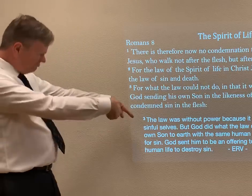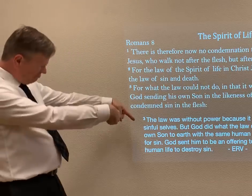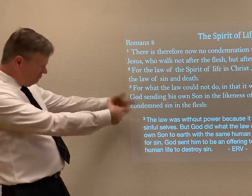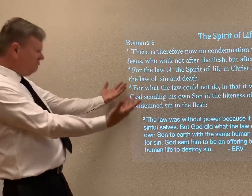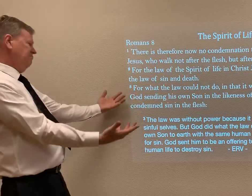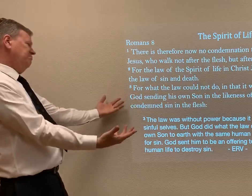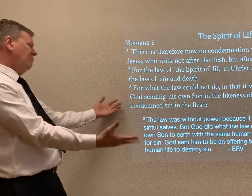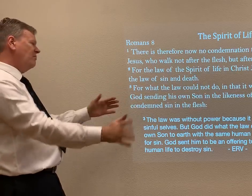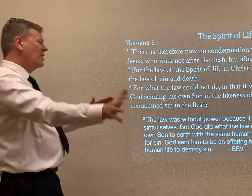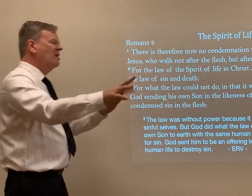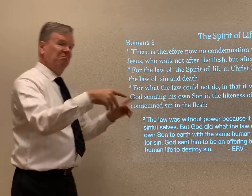Okay.